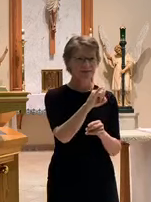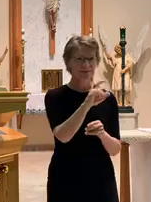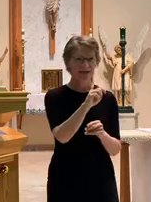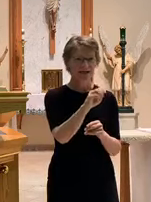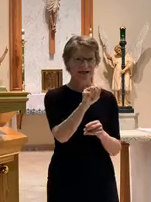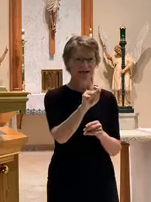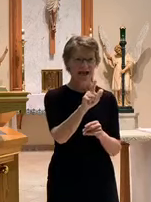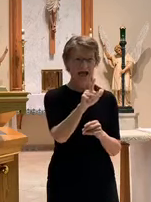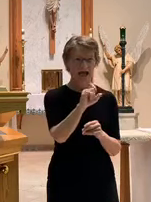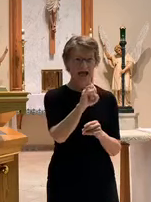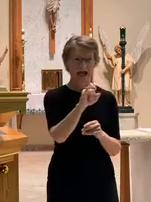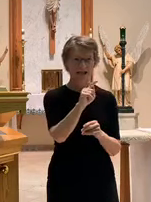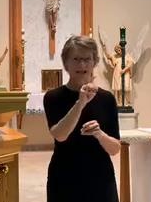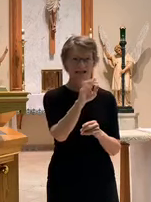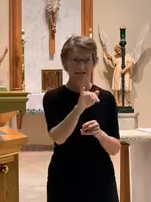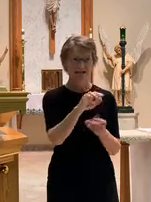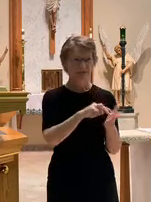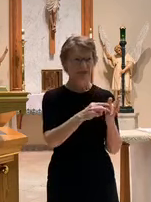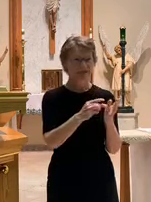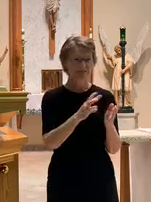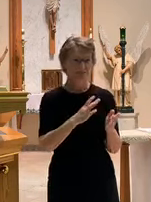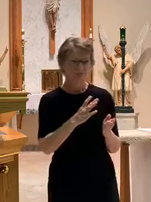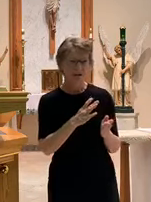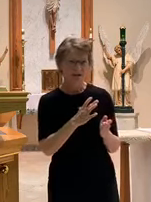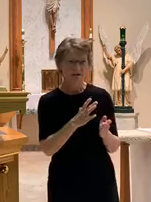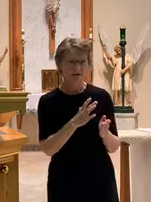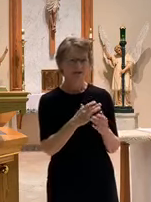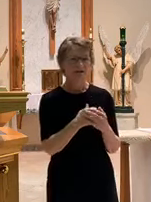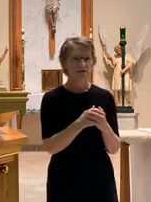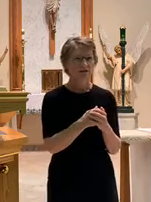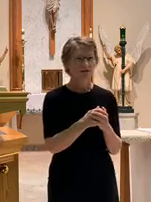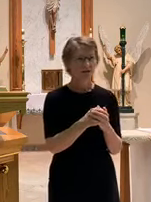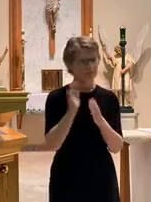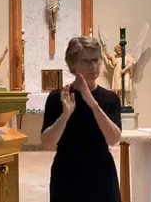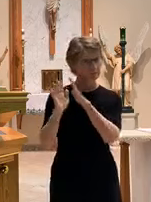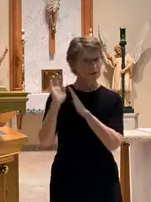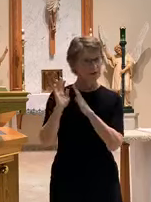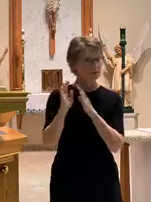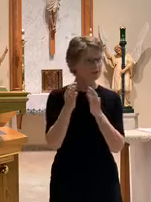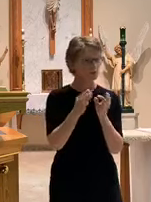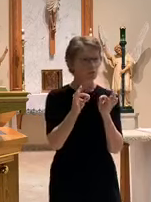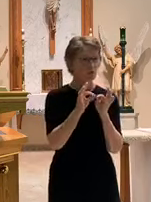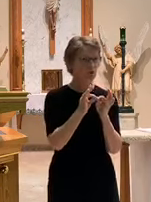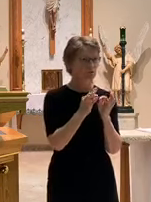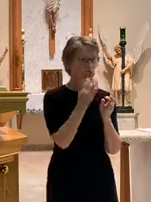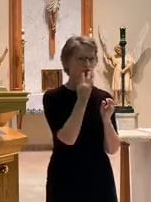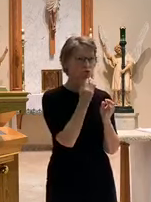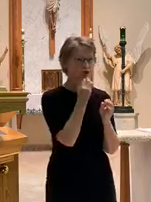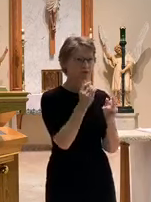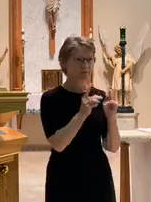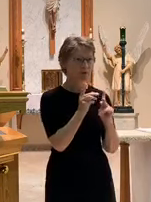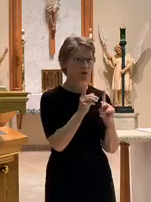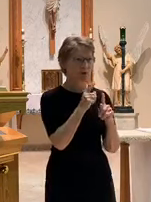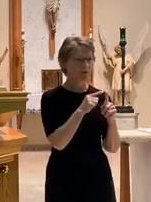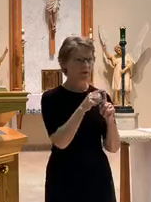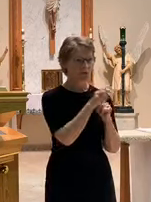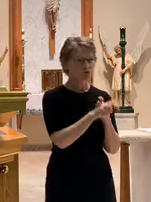was very critical for the Jews, for them to know that they could, as they were traveling through the